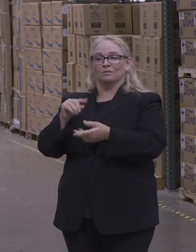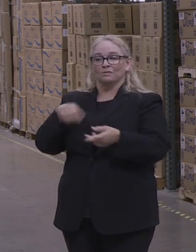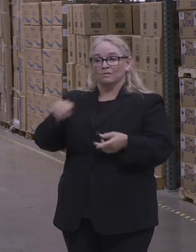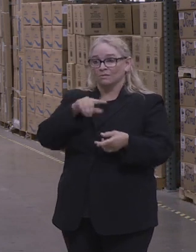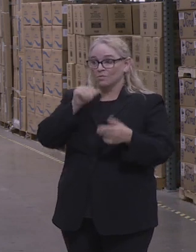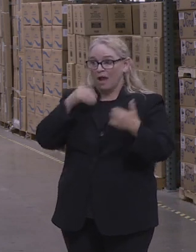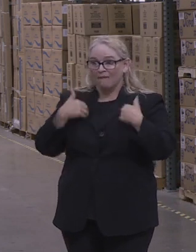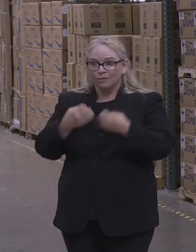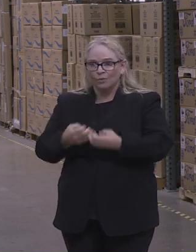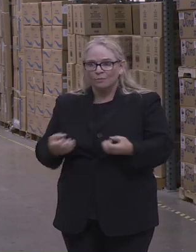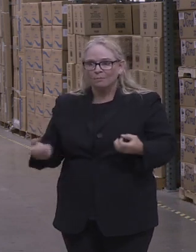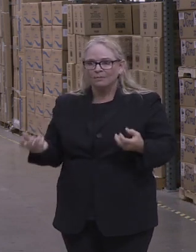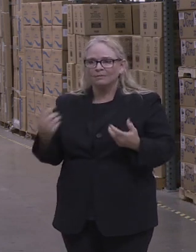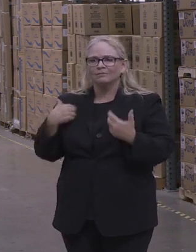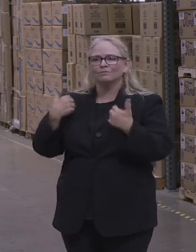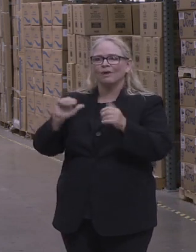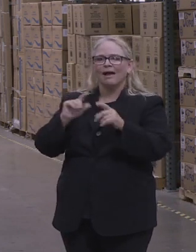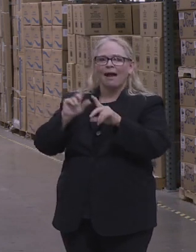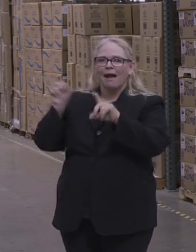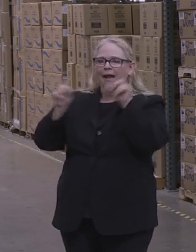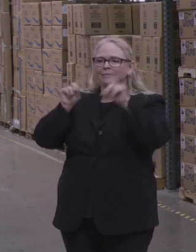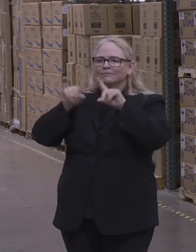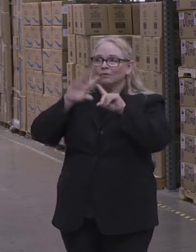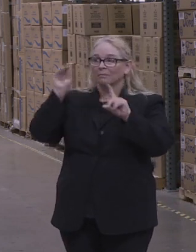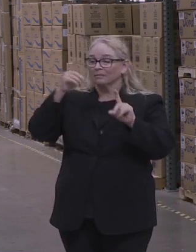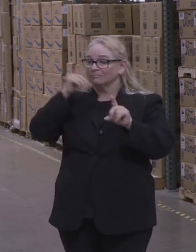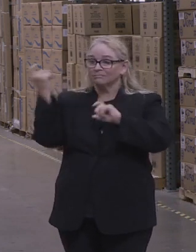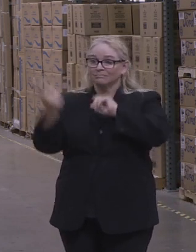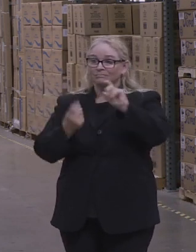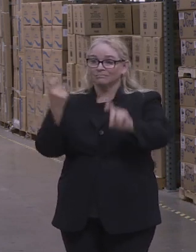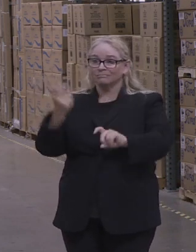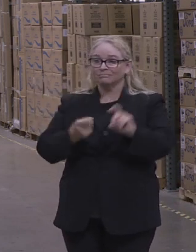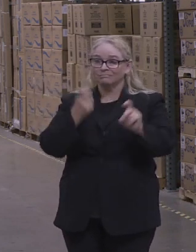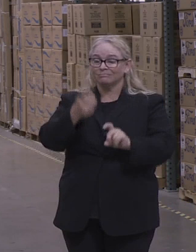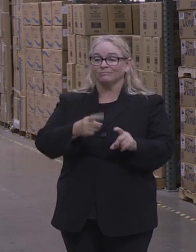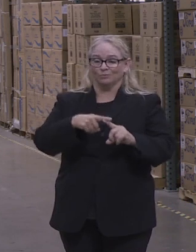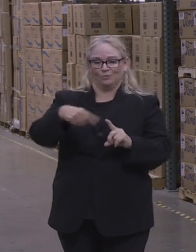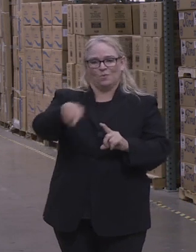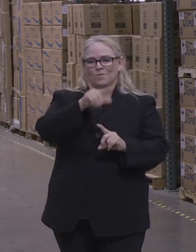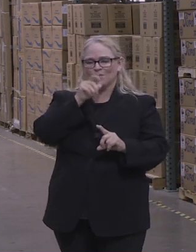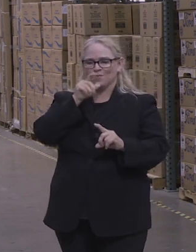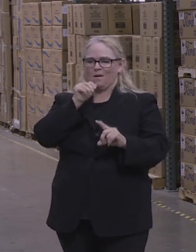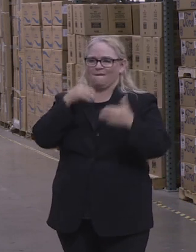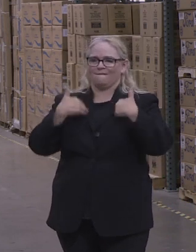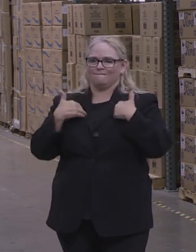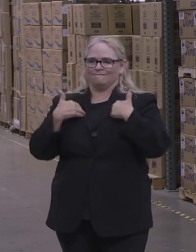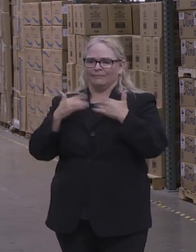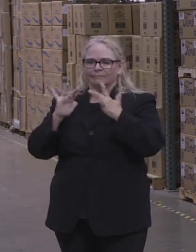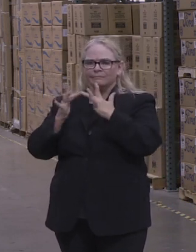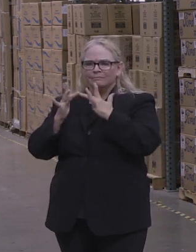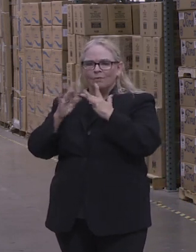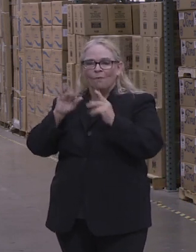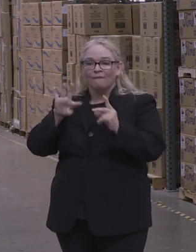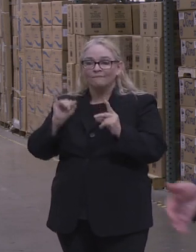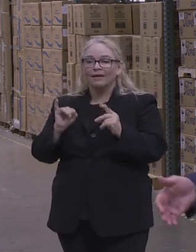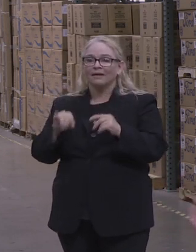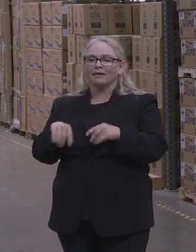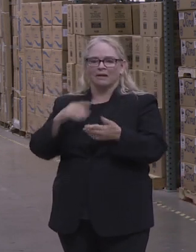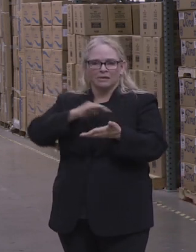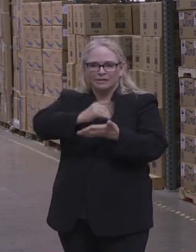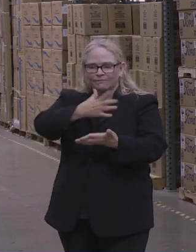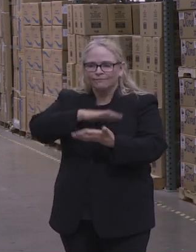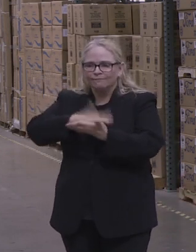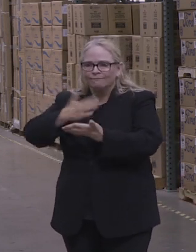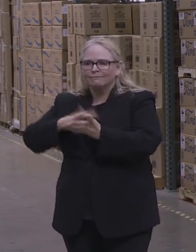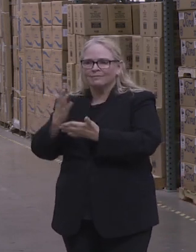noted, 100,000 new Wi-Fi spots that Google and others helped us advance. We also were